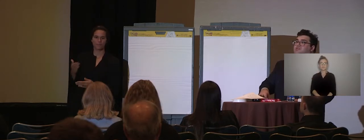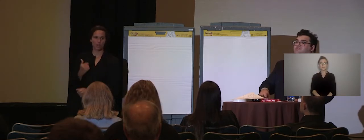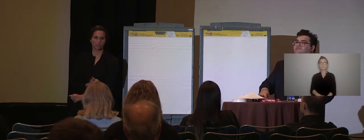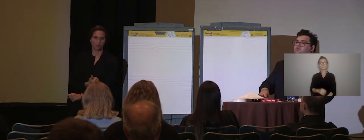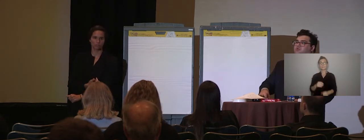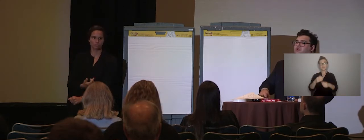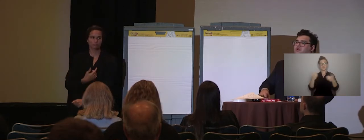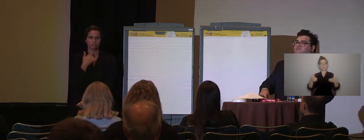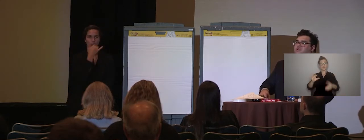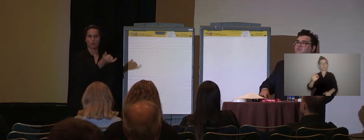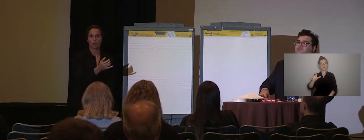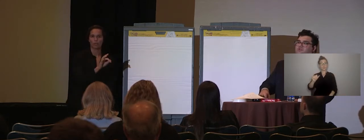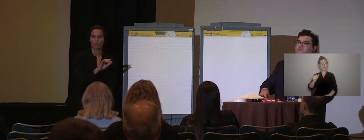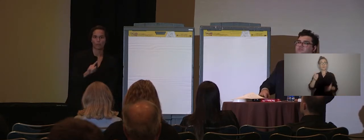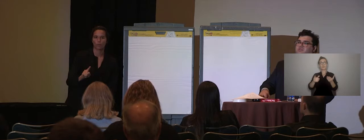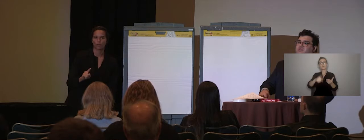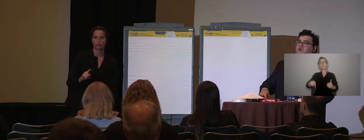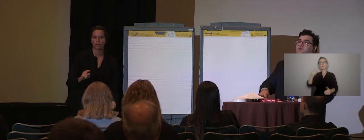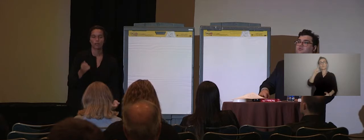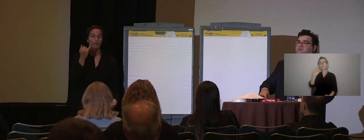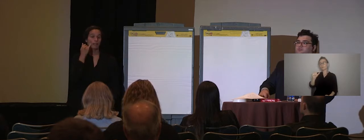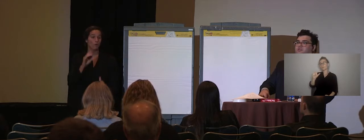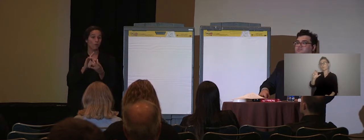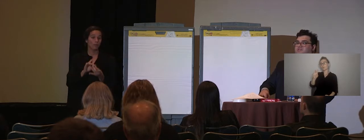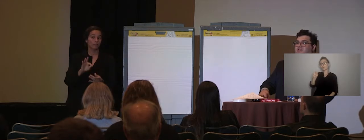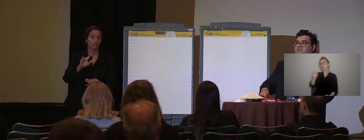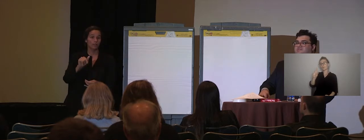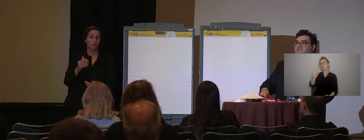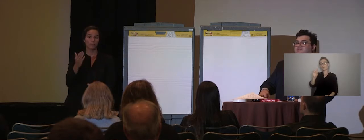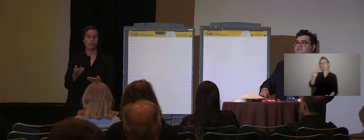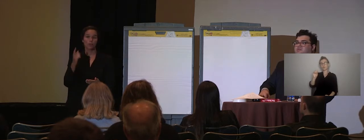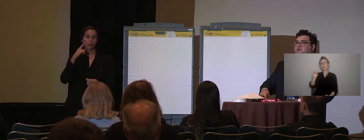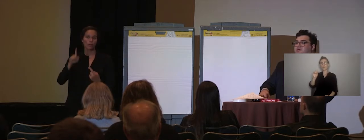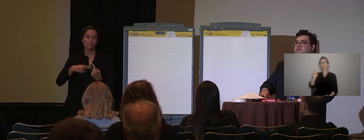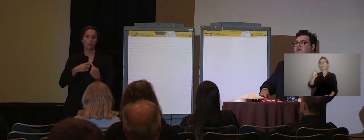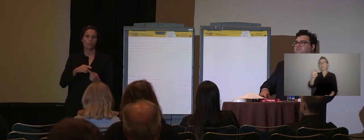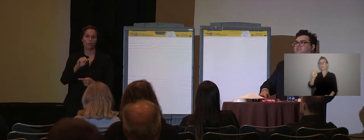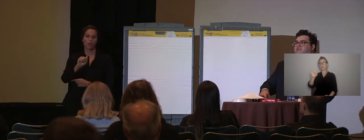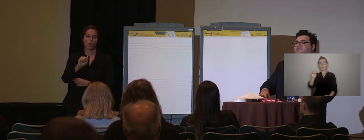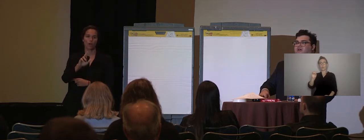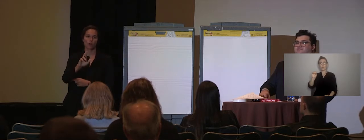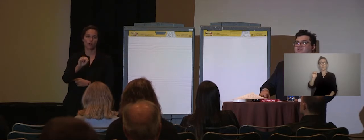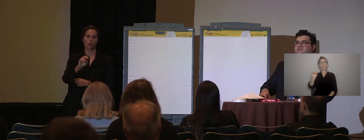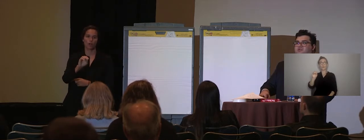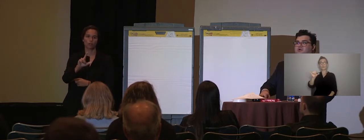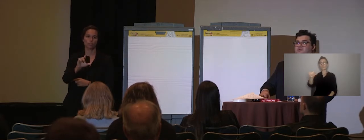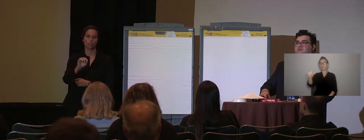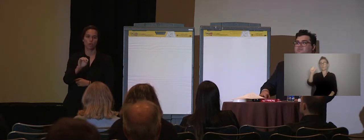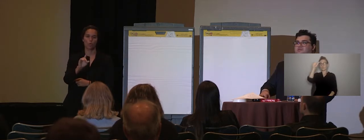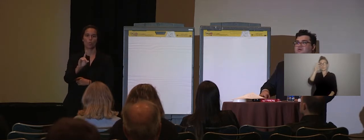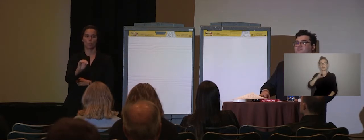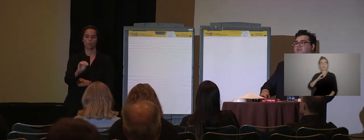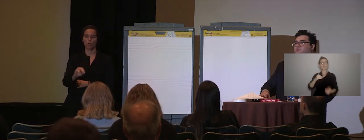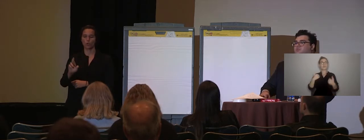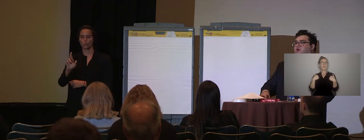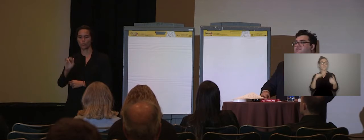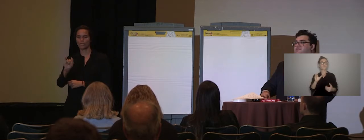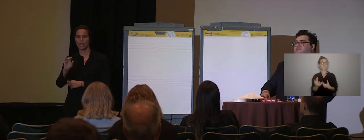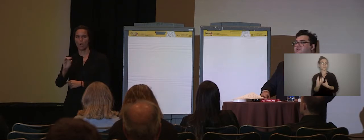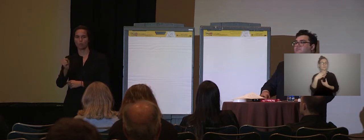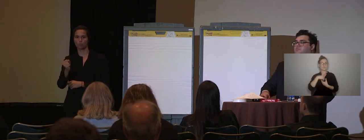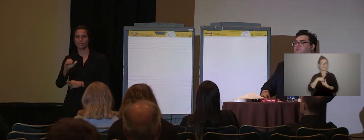more related to Florida, if anyone's heard of the Arnaldo Rios case that happened about 5 years ago, he was a man